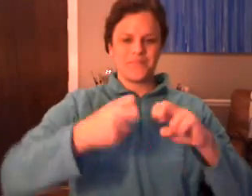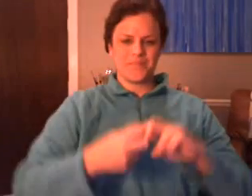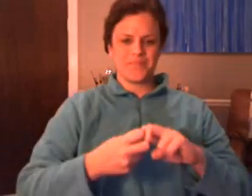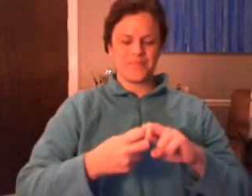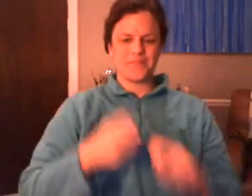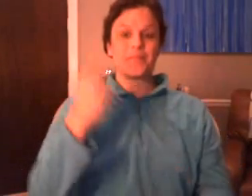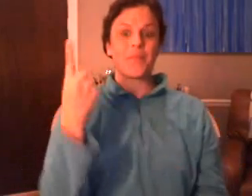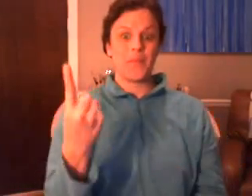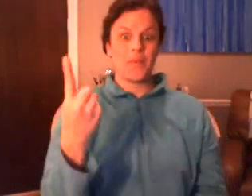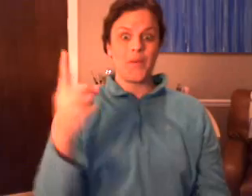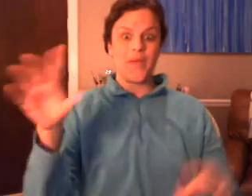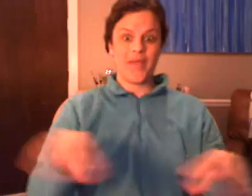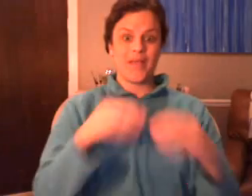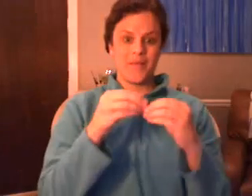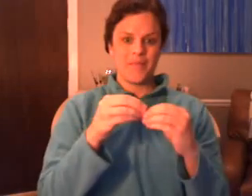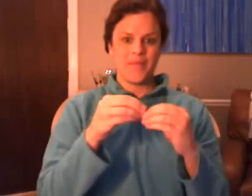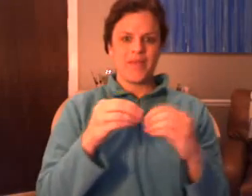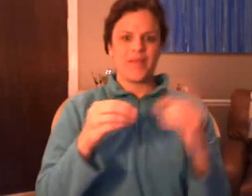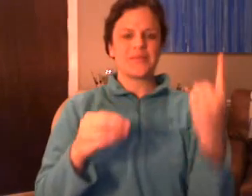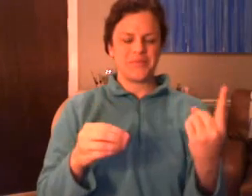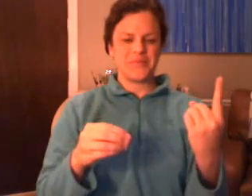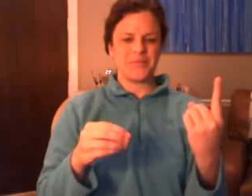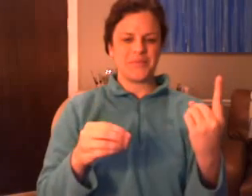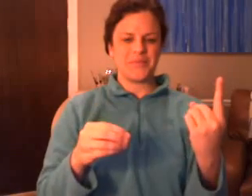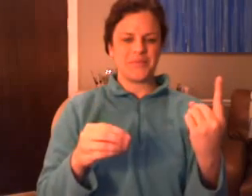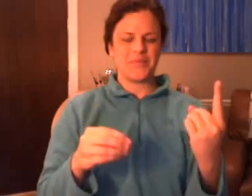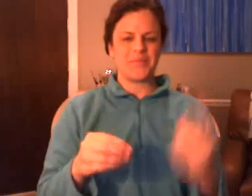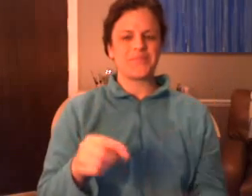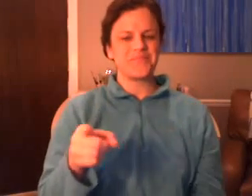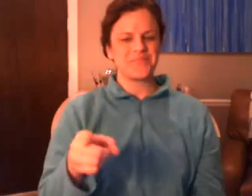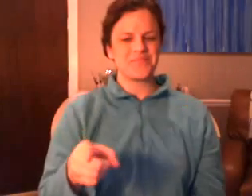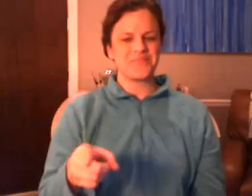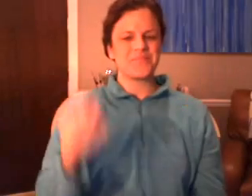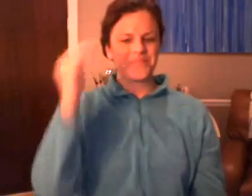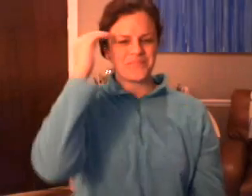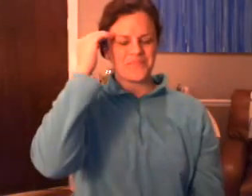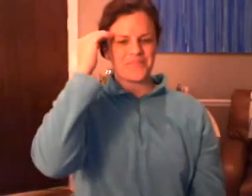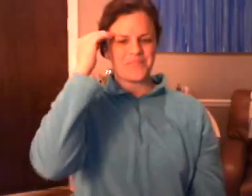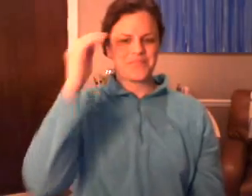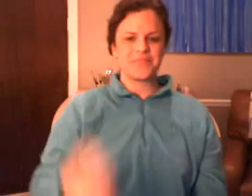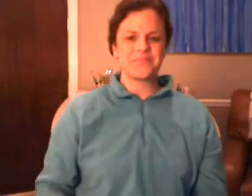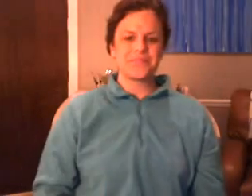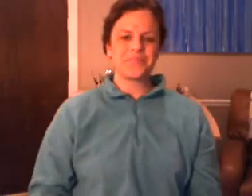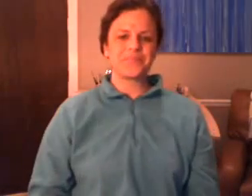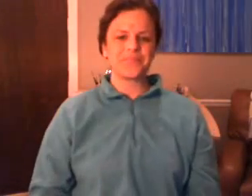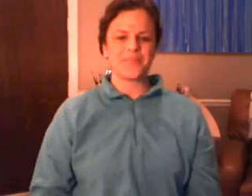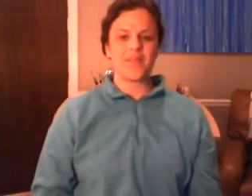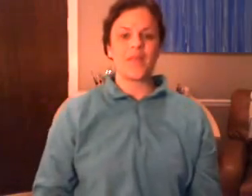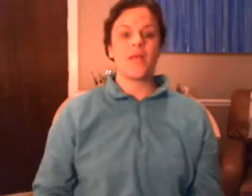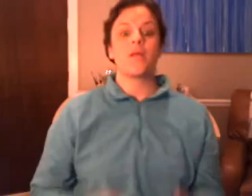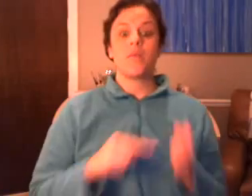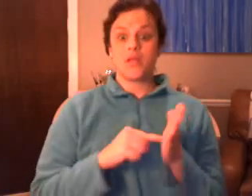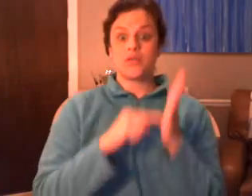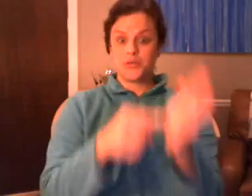1. And I think you already know how to do this, but I'll kind of show you a way of doing it in case you don't have this memorized